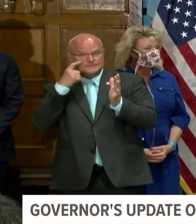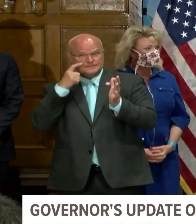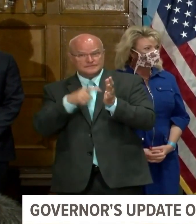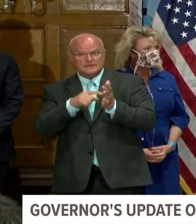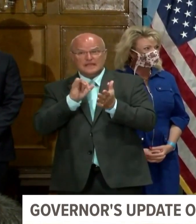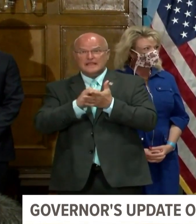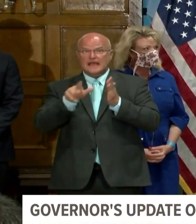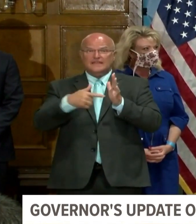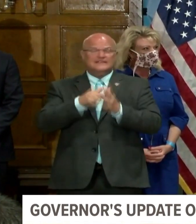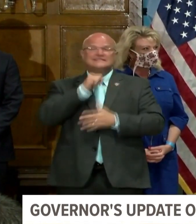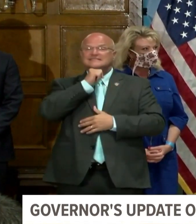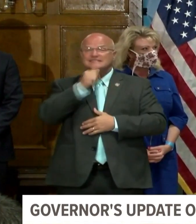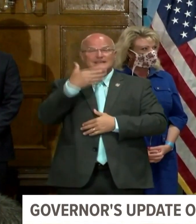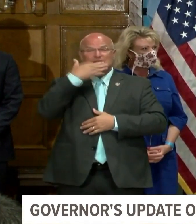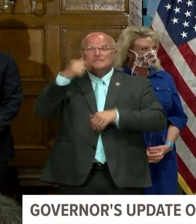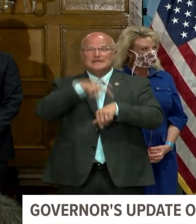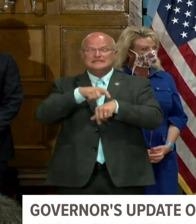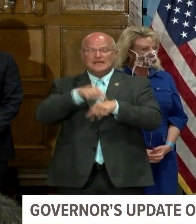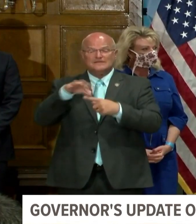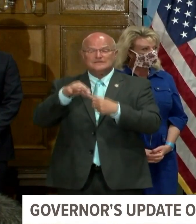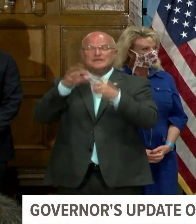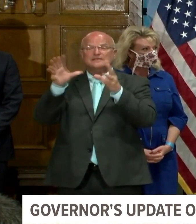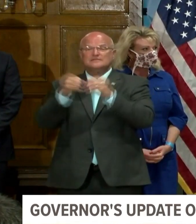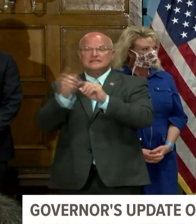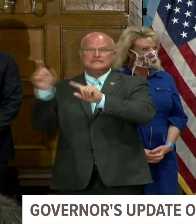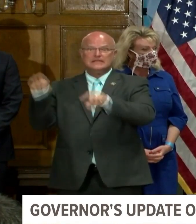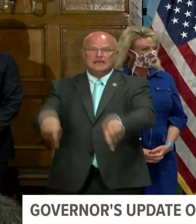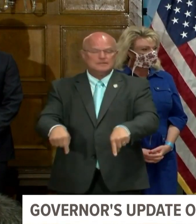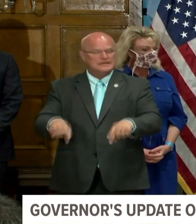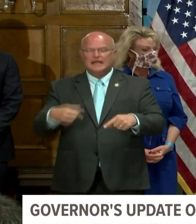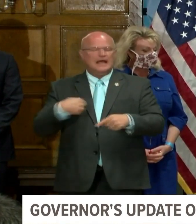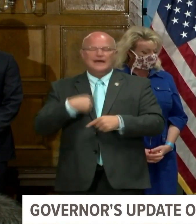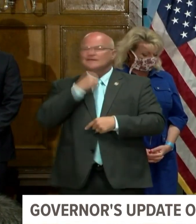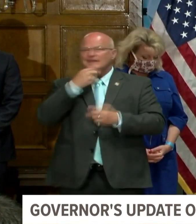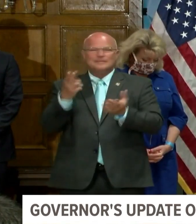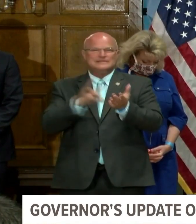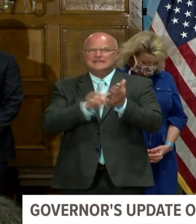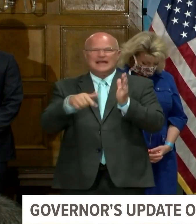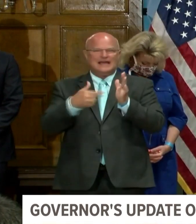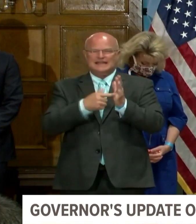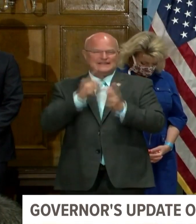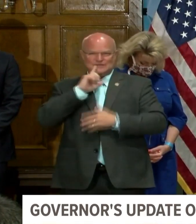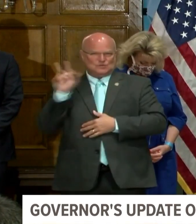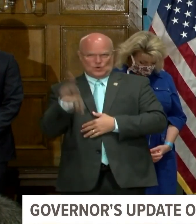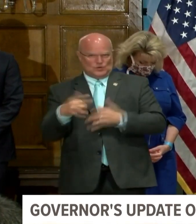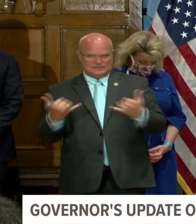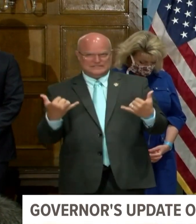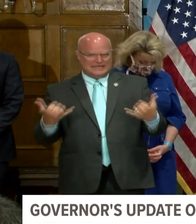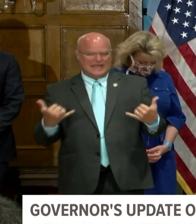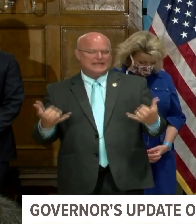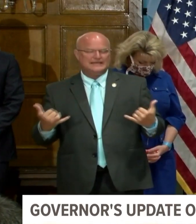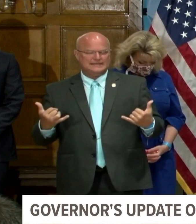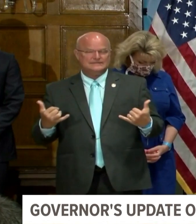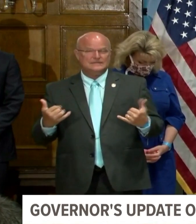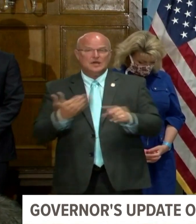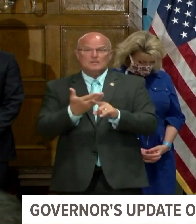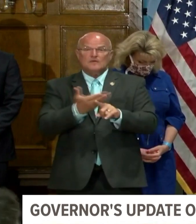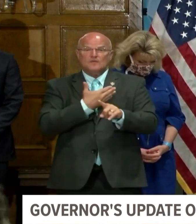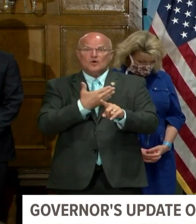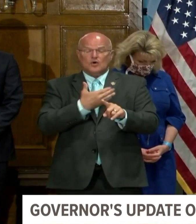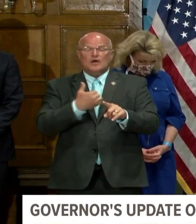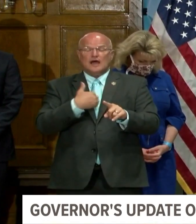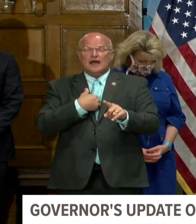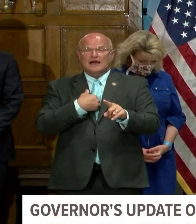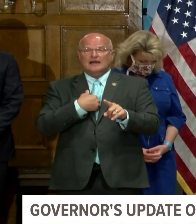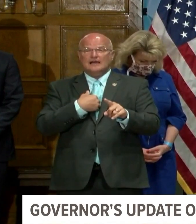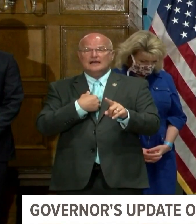recognition that this is not the best time for a special session, I would not be signing these executive orders today. And before I go